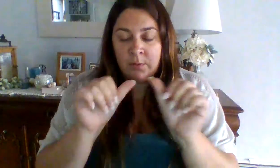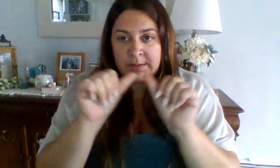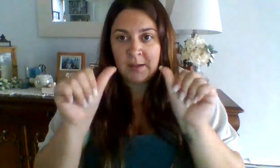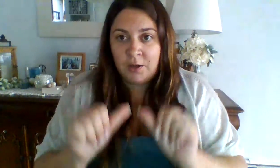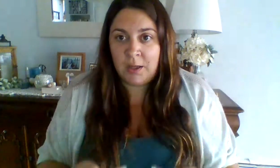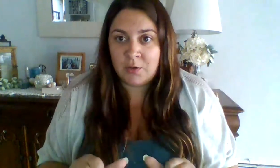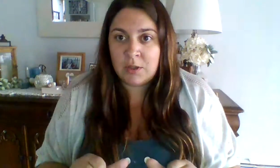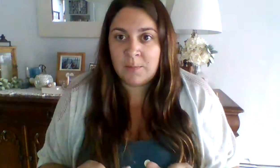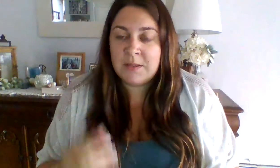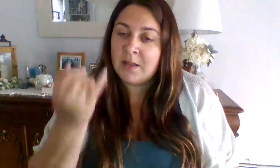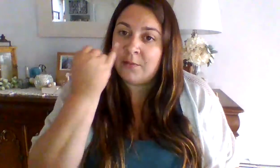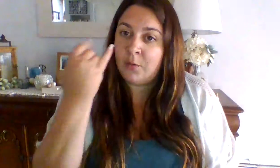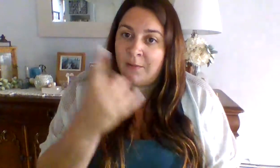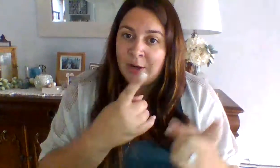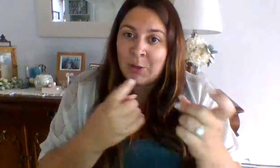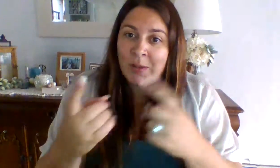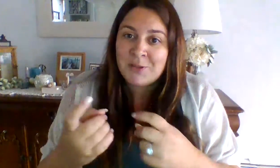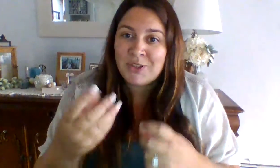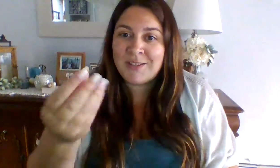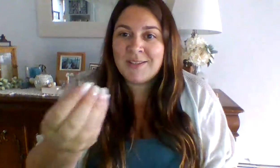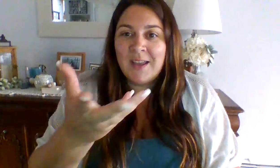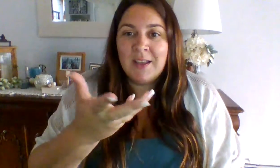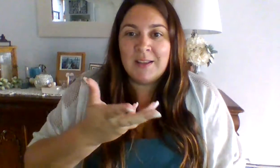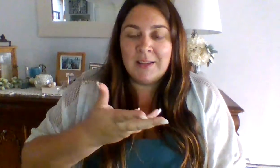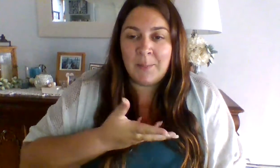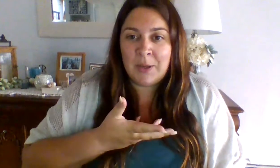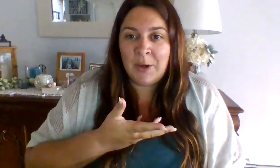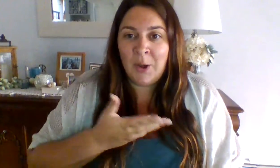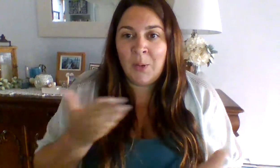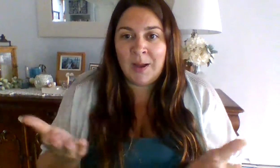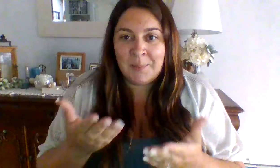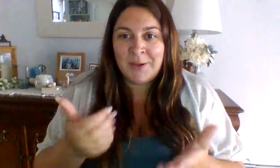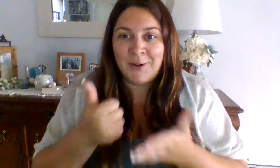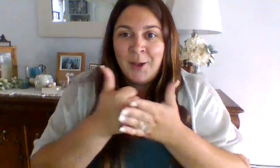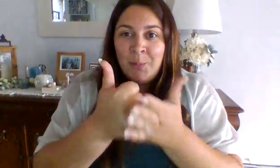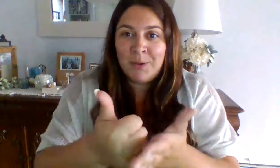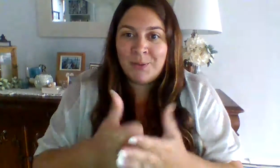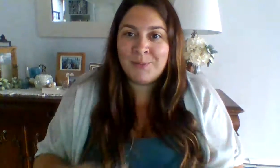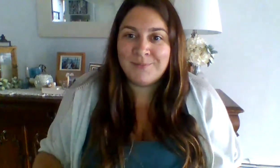focusing on hand shapes. If you have any questions, let me know. I'm here to help you.